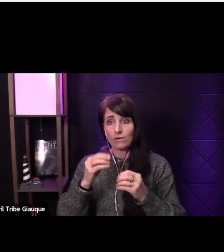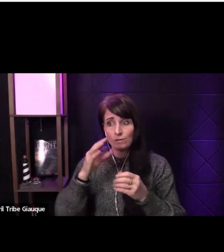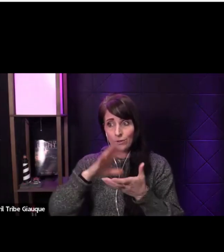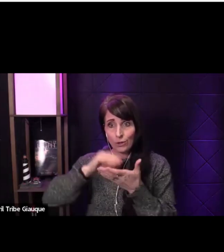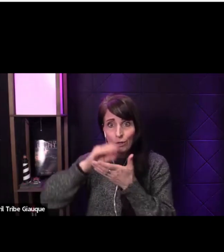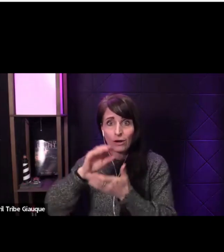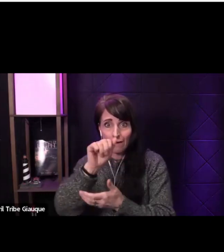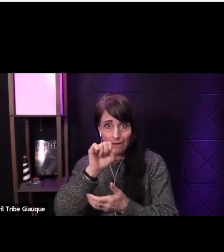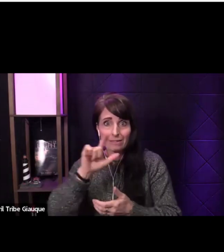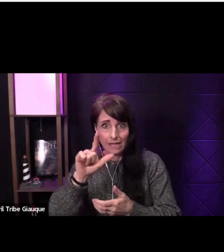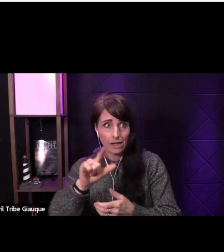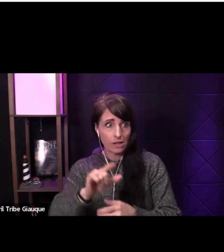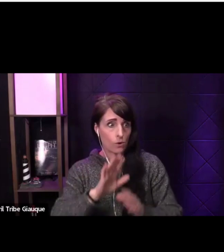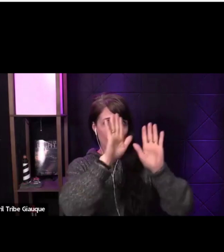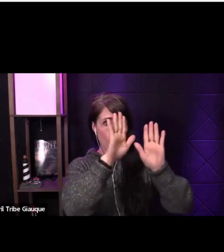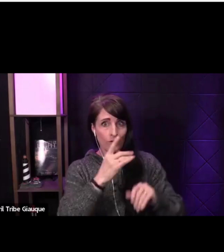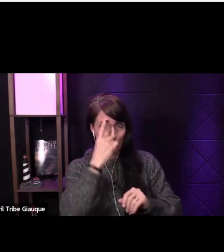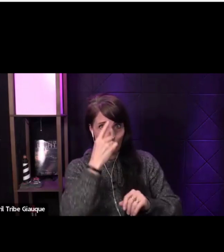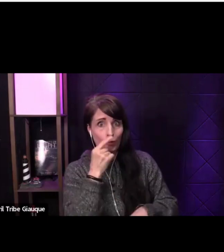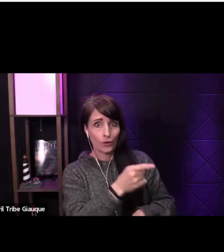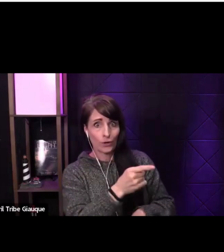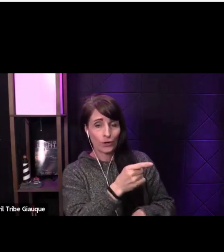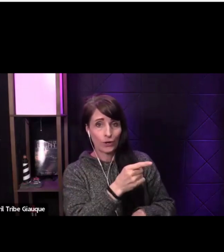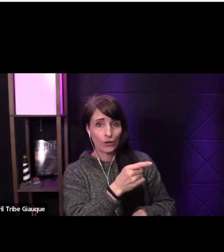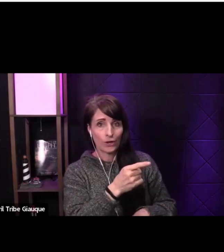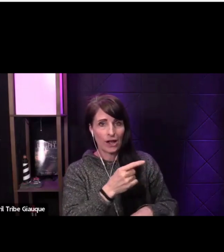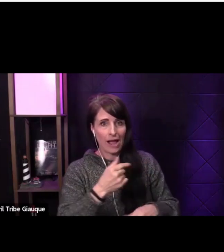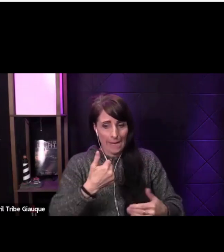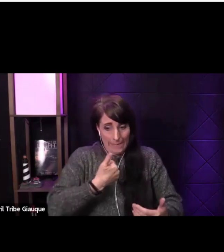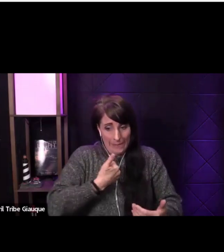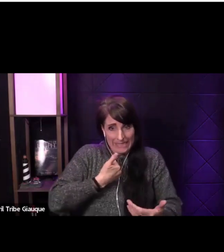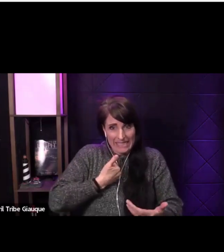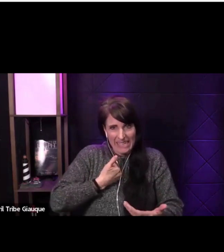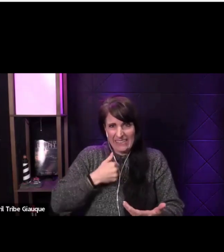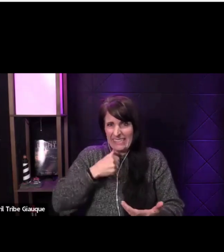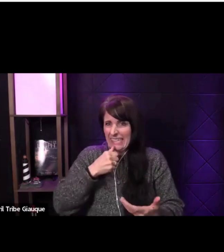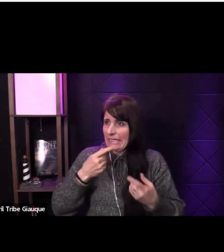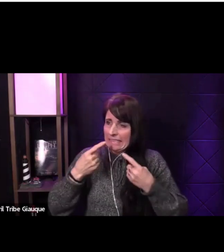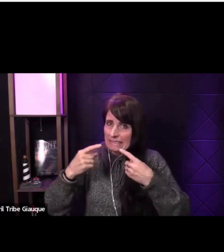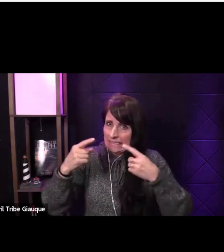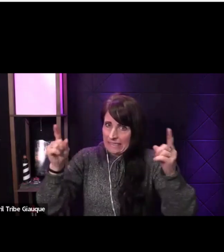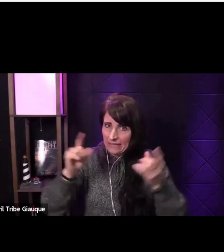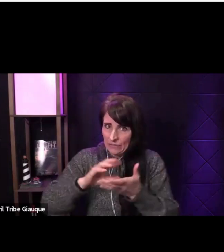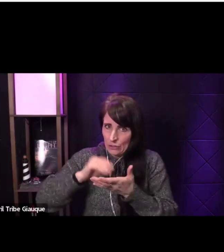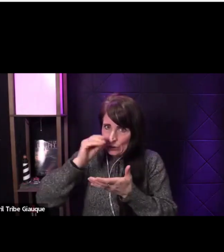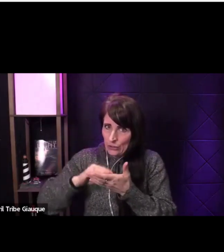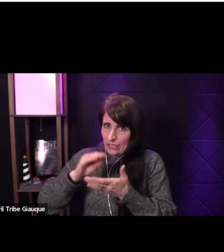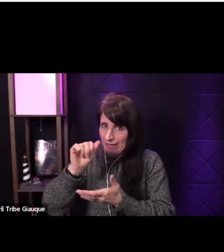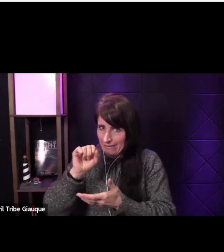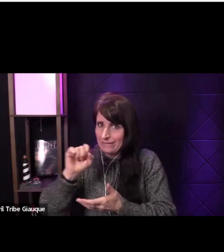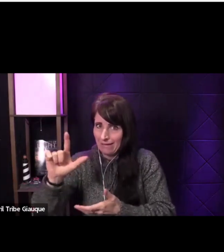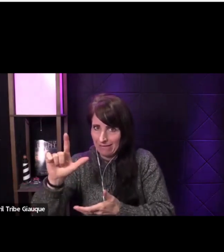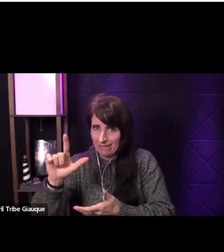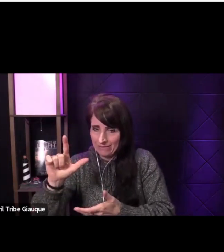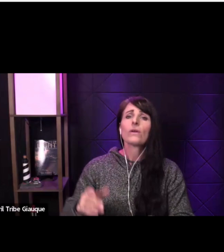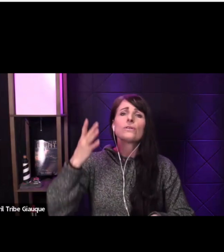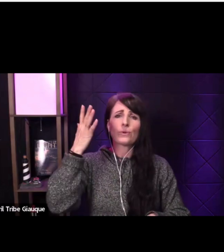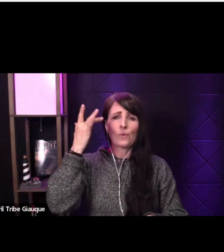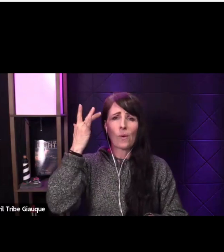her, but I have not been successful in learning ASL. So